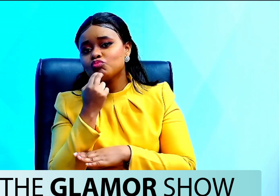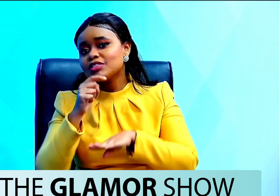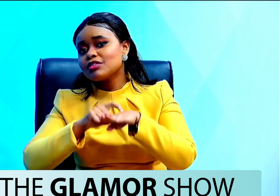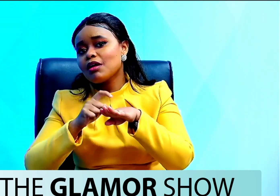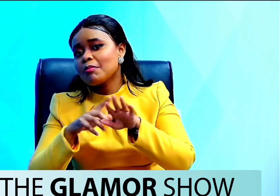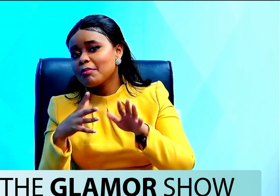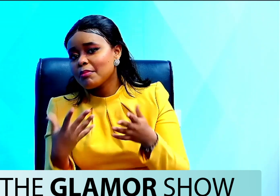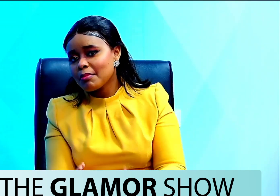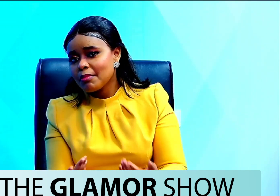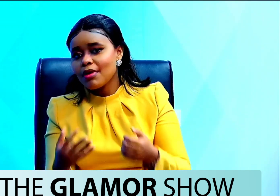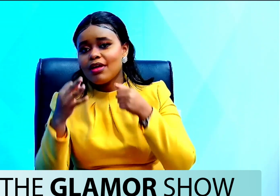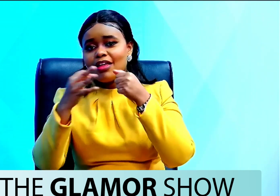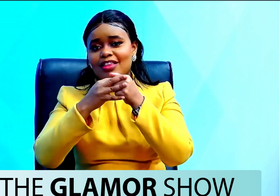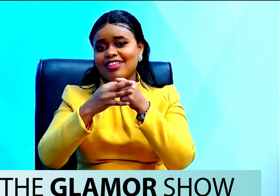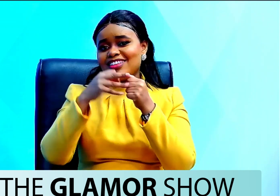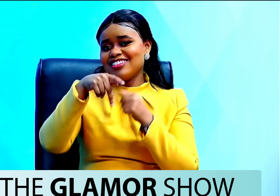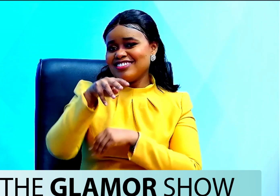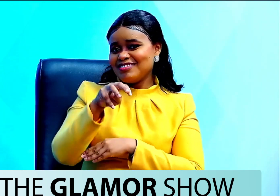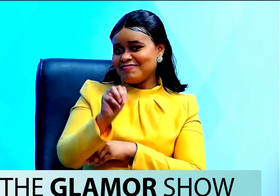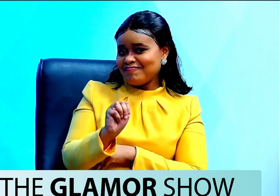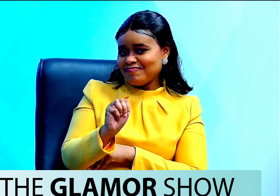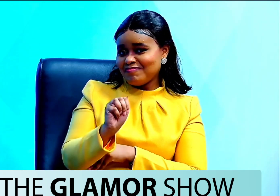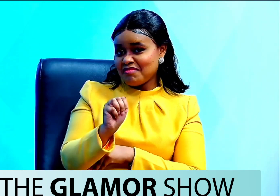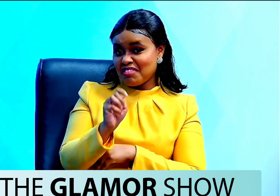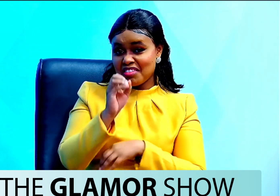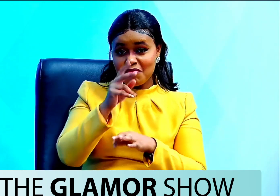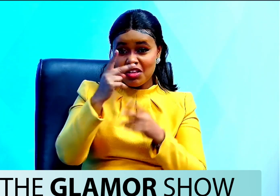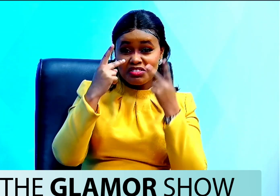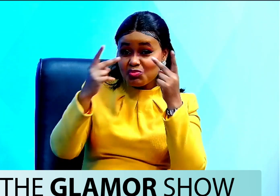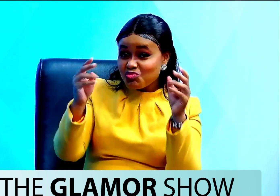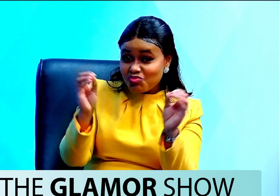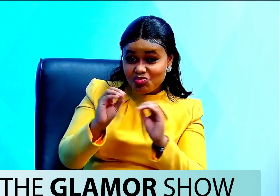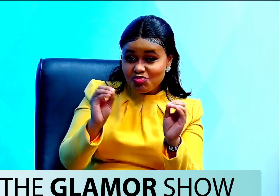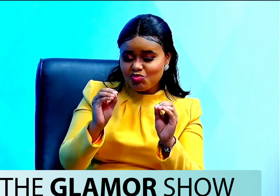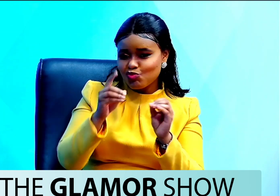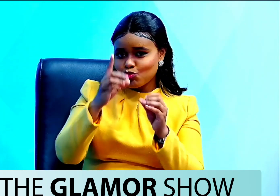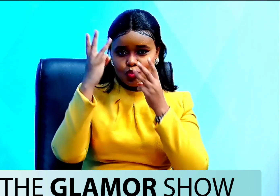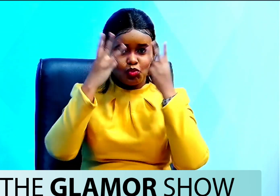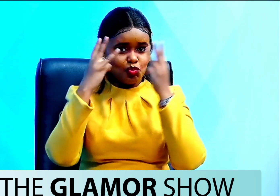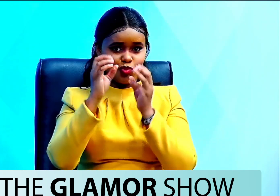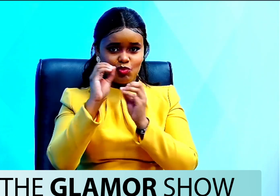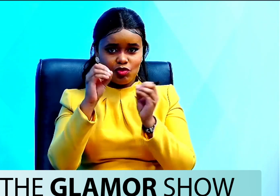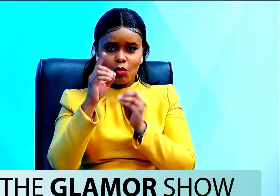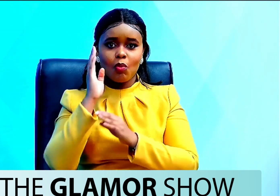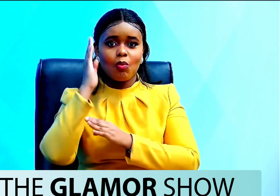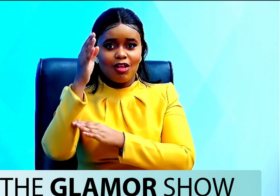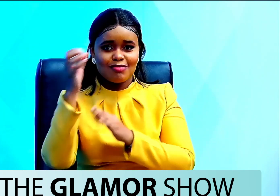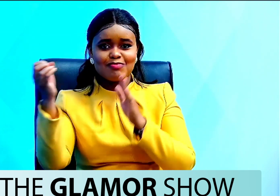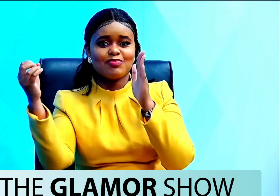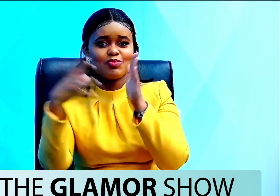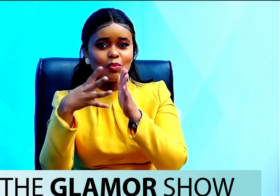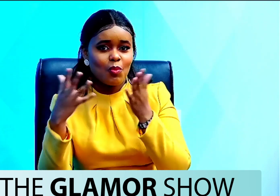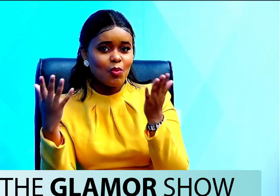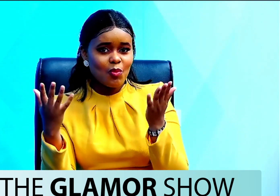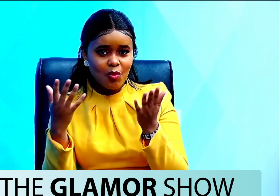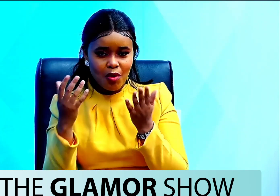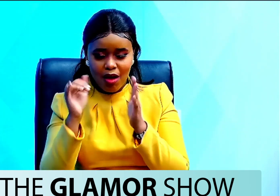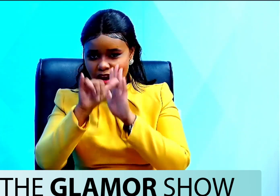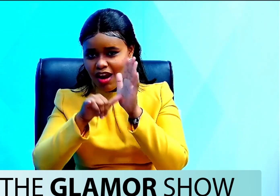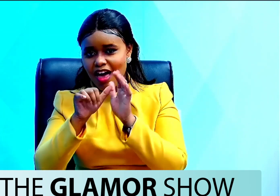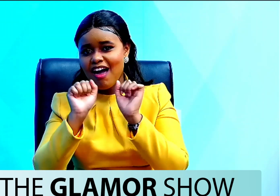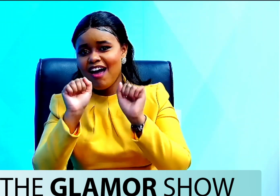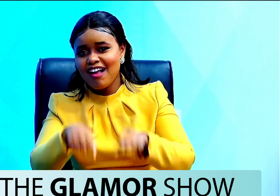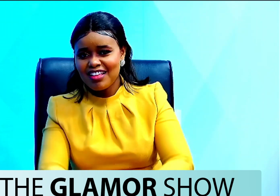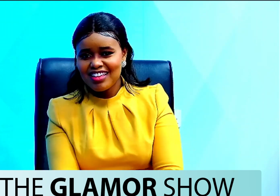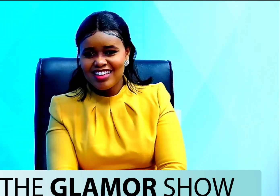if you want to get to watch us on TV, you can get us every other Tuesday at 8 p.m. And if you're not on screen